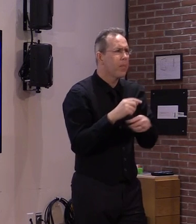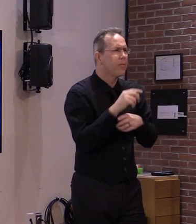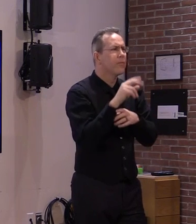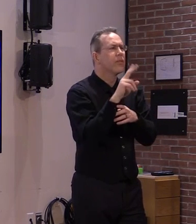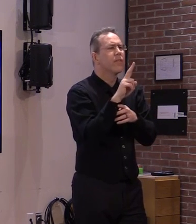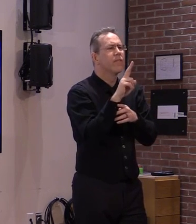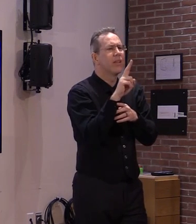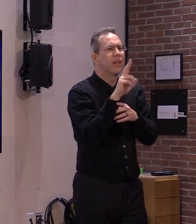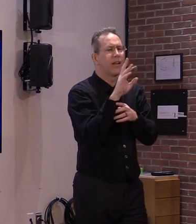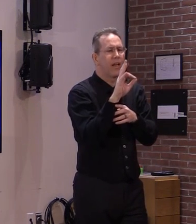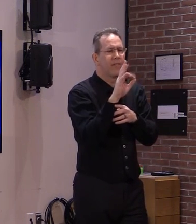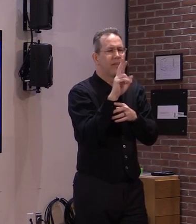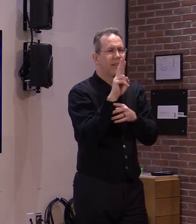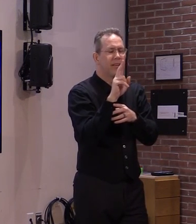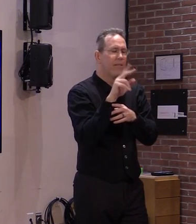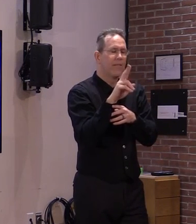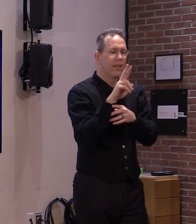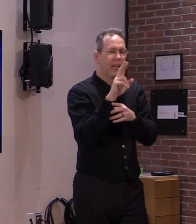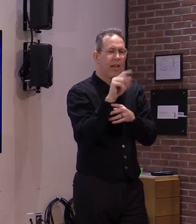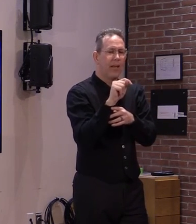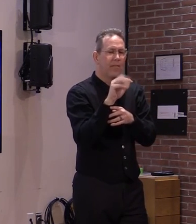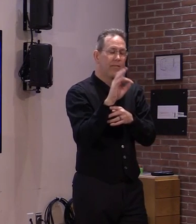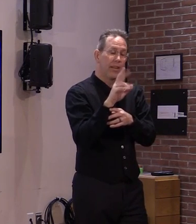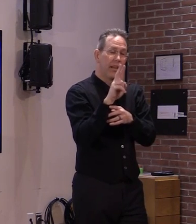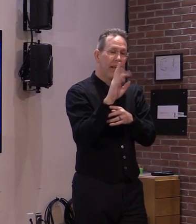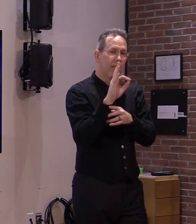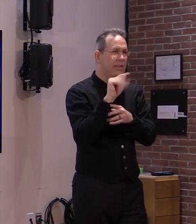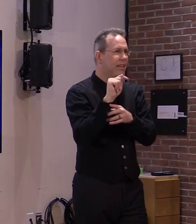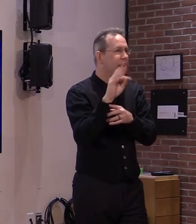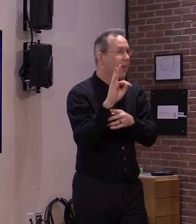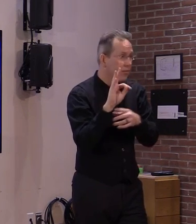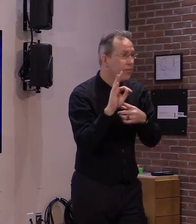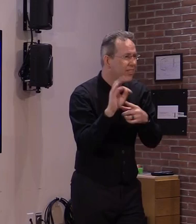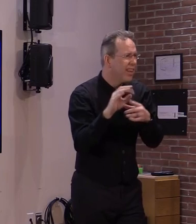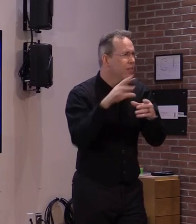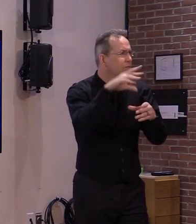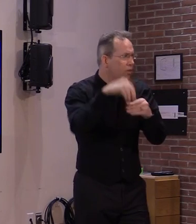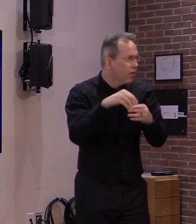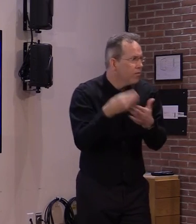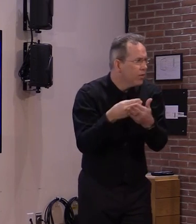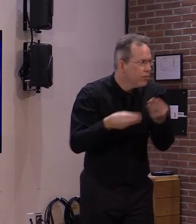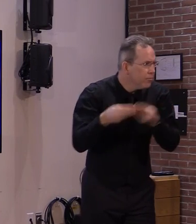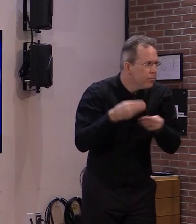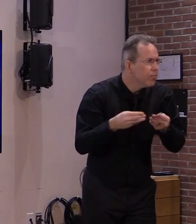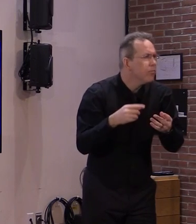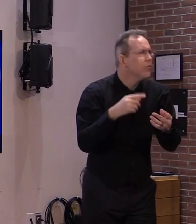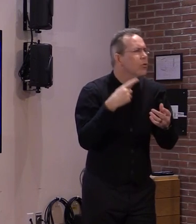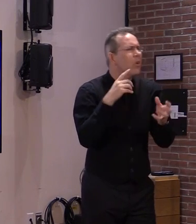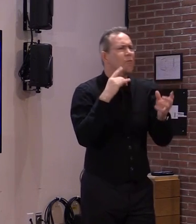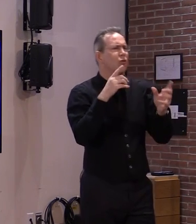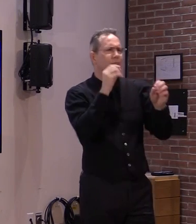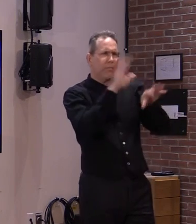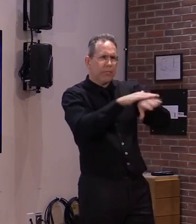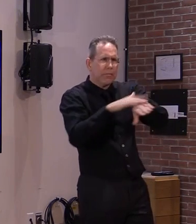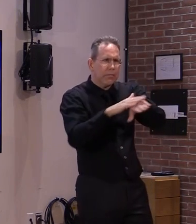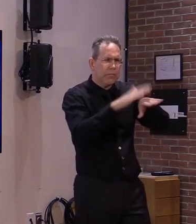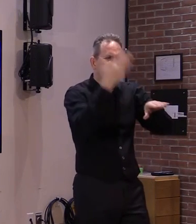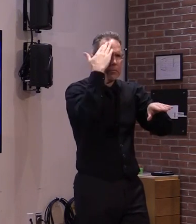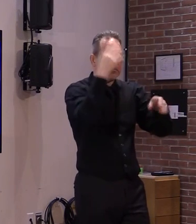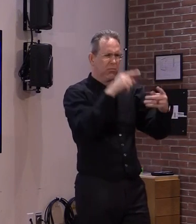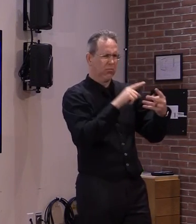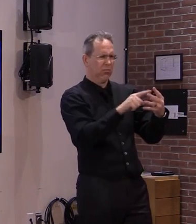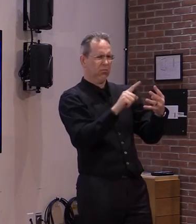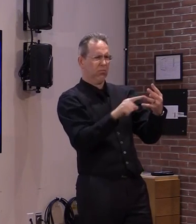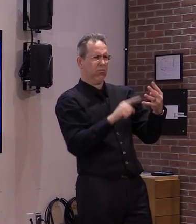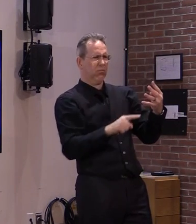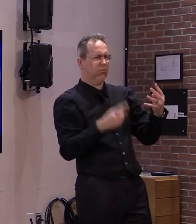expedite benefit payments and minimize the administration of these programs. However, it also means that claimants are responsible for reporting and